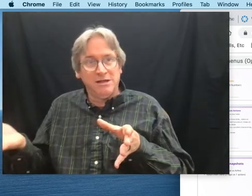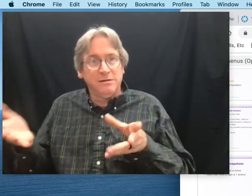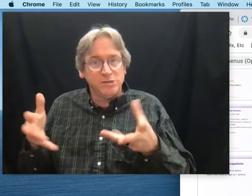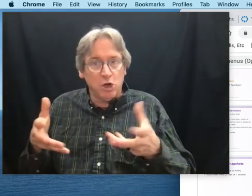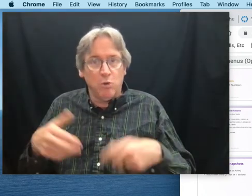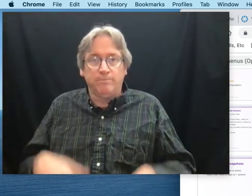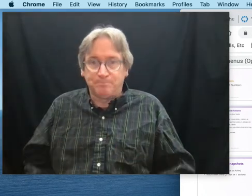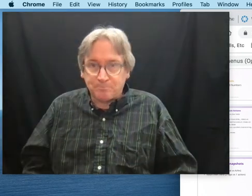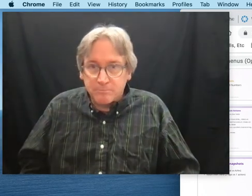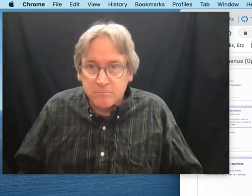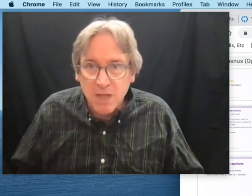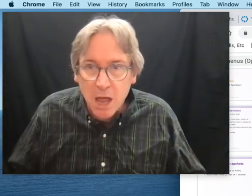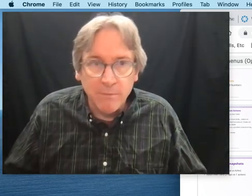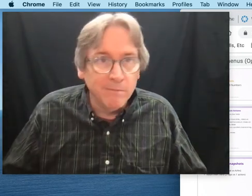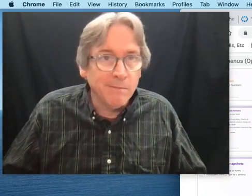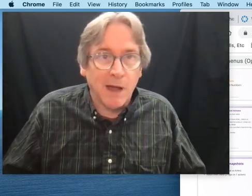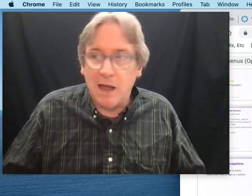So